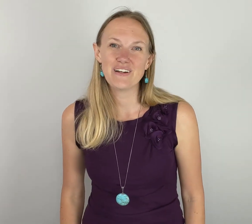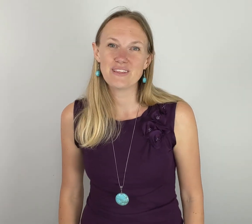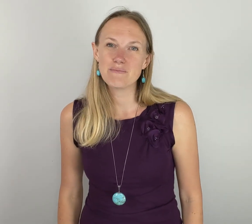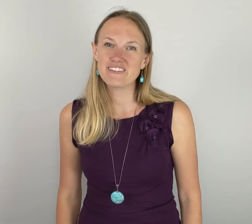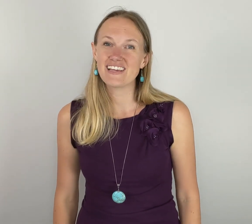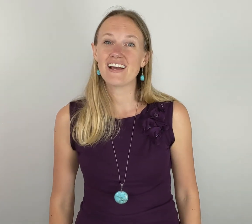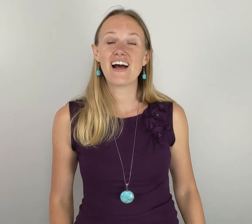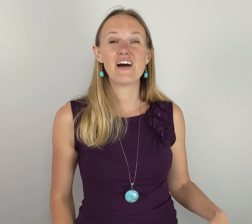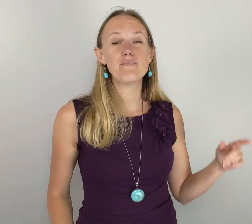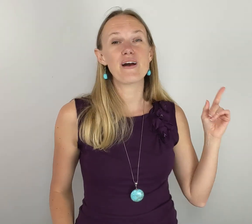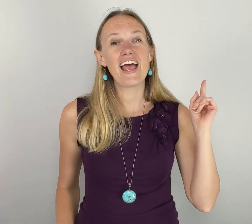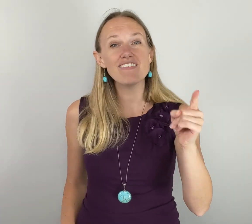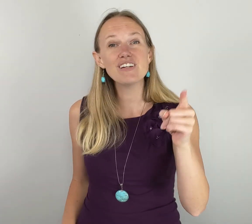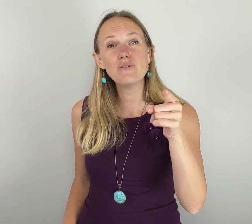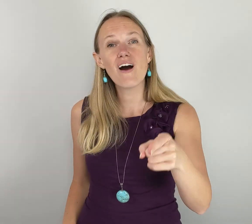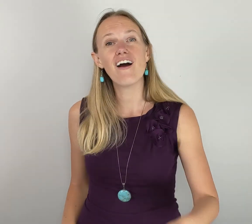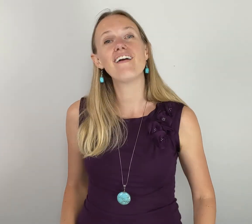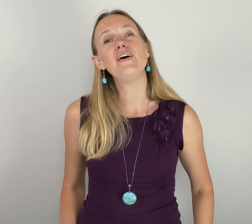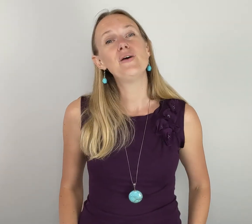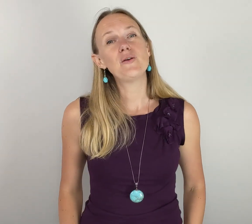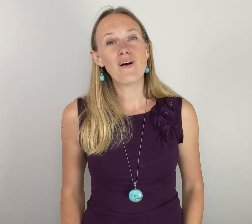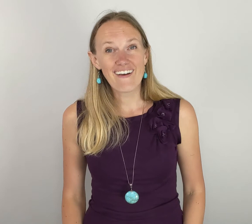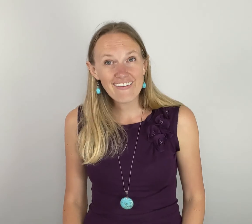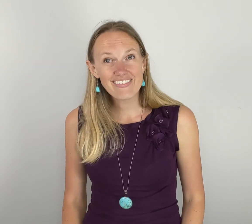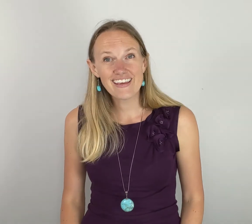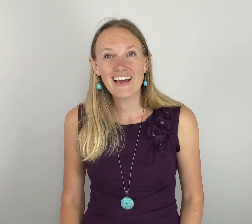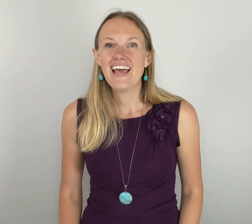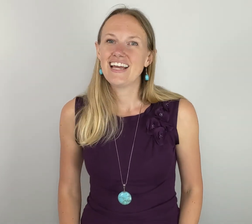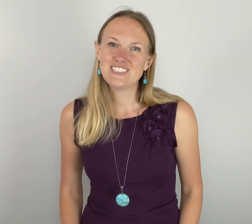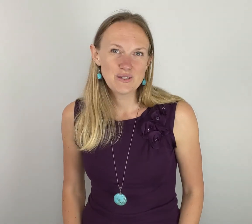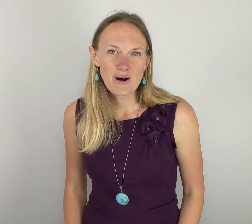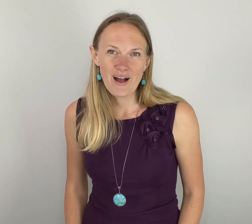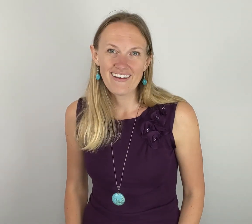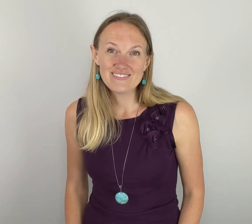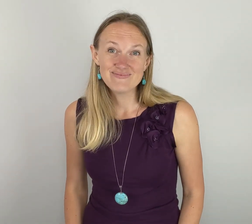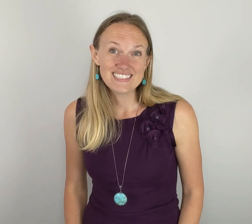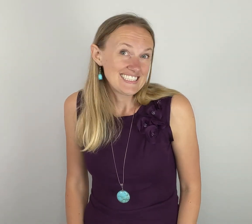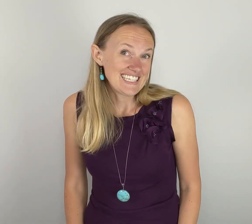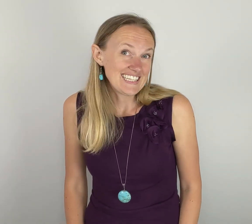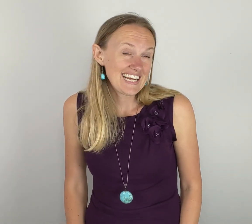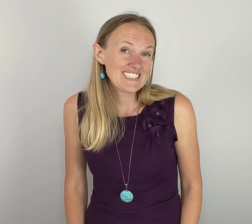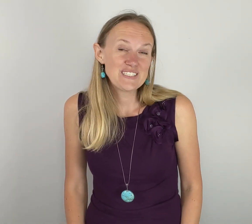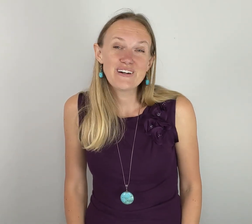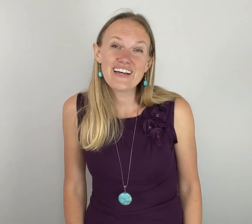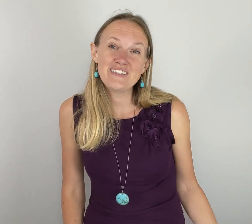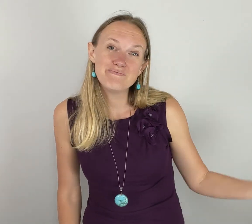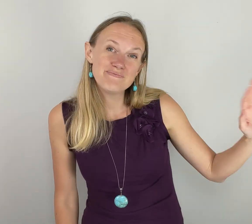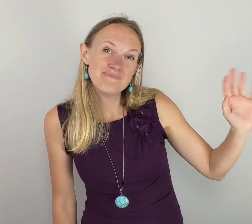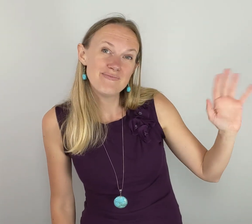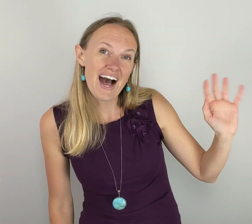with the music. I hope wherever you are healthy and you are well. See you in the next tutorial.